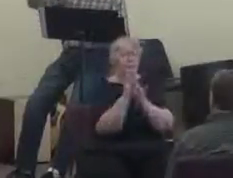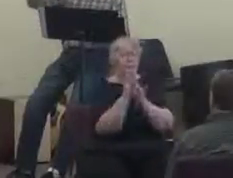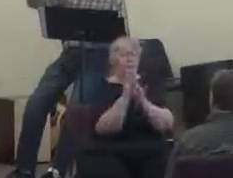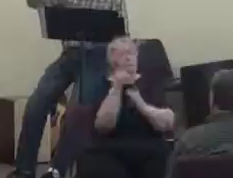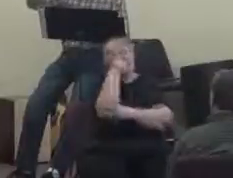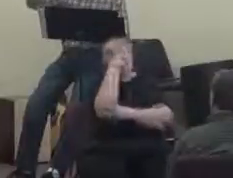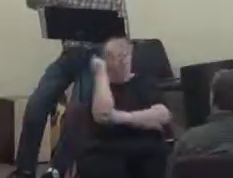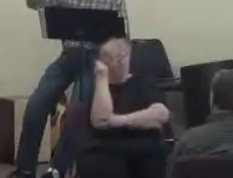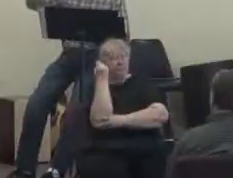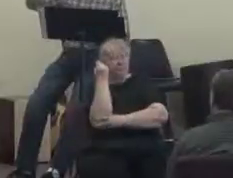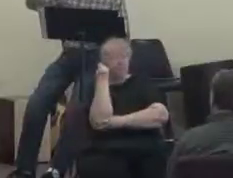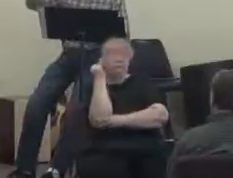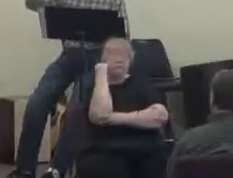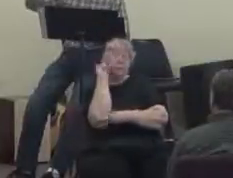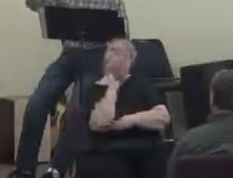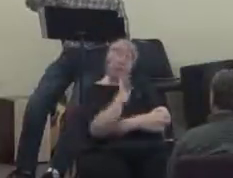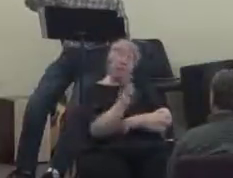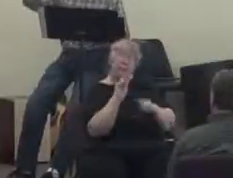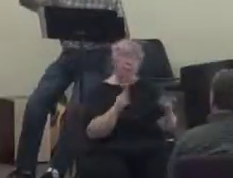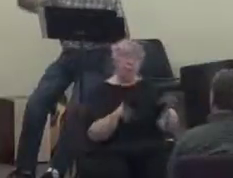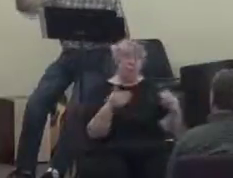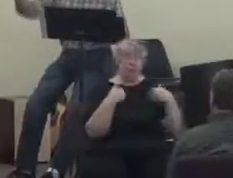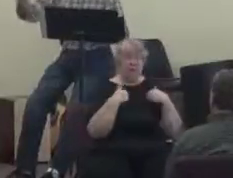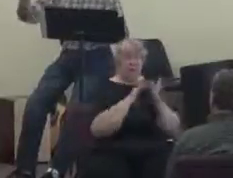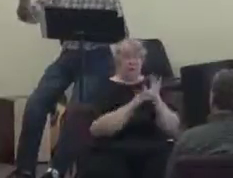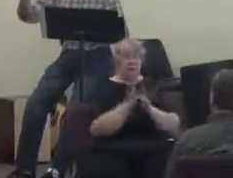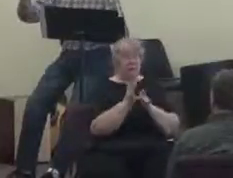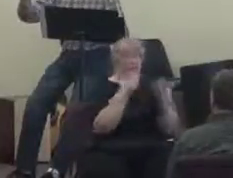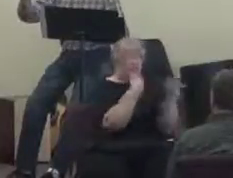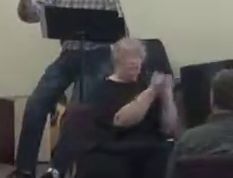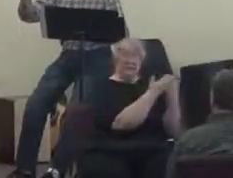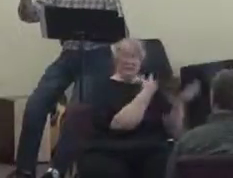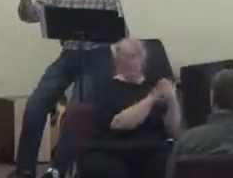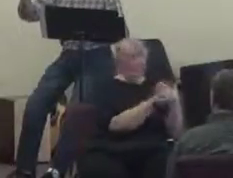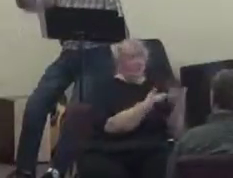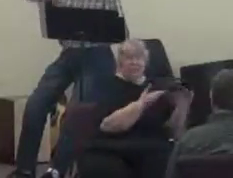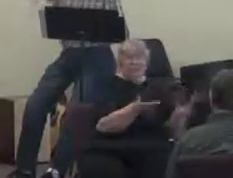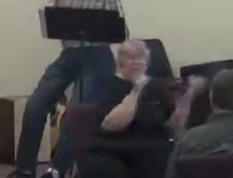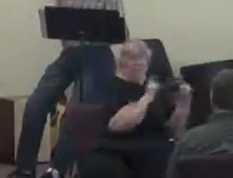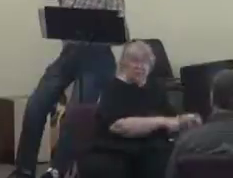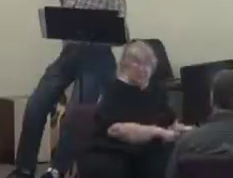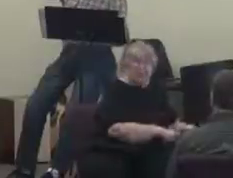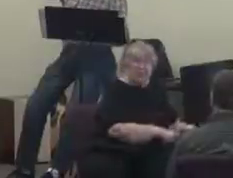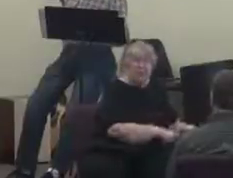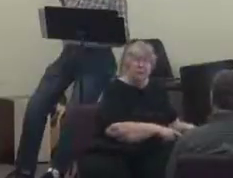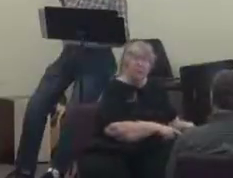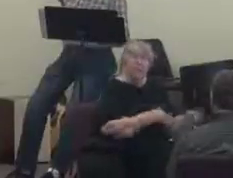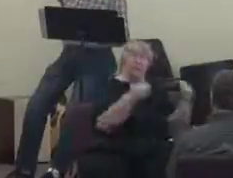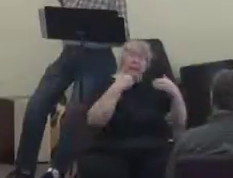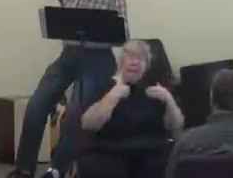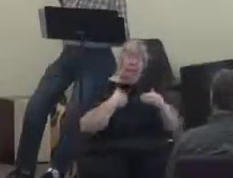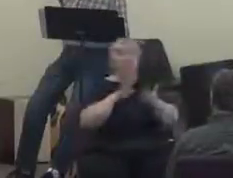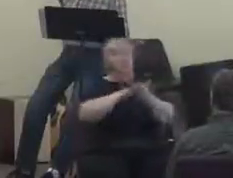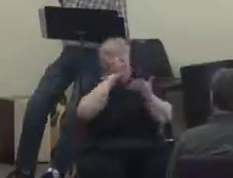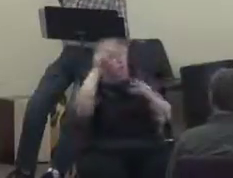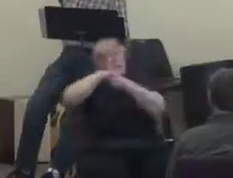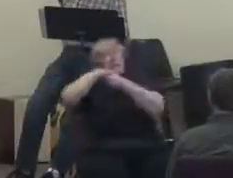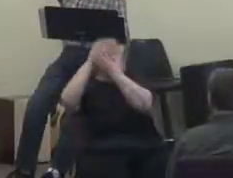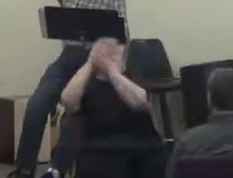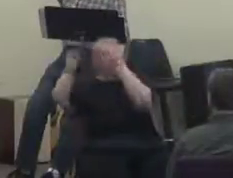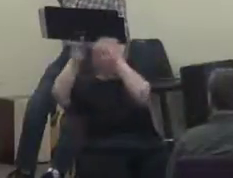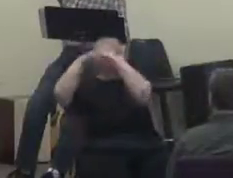Because if he has Jesus in his life, no matter what happens to him or her, they've got the glory in heaven forever and